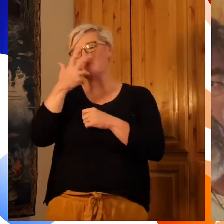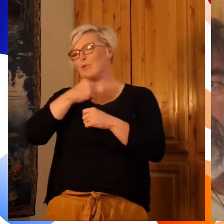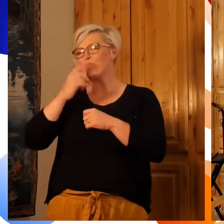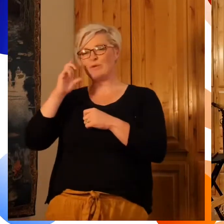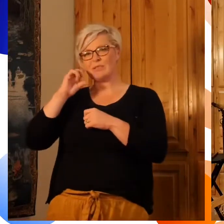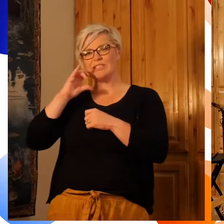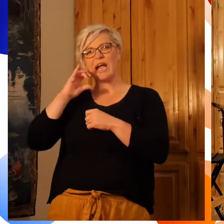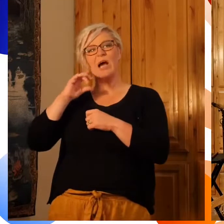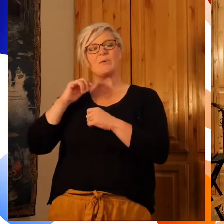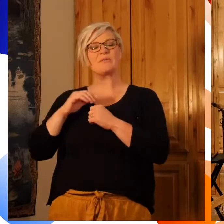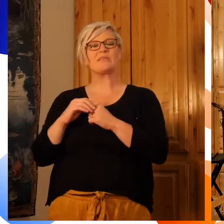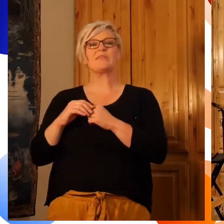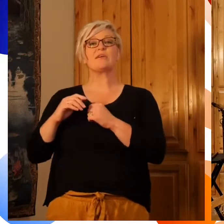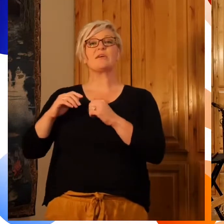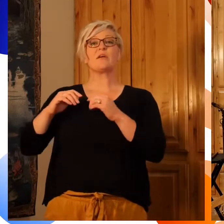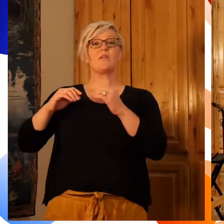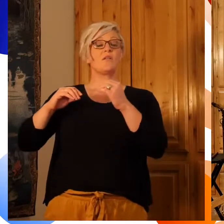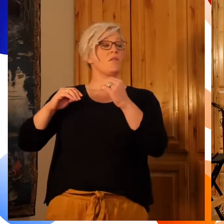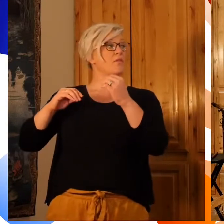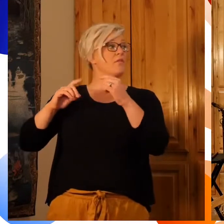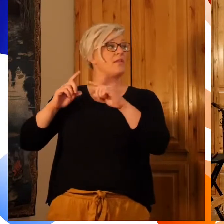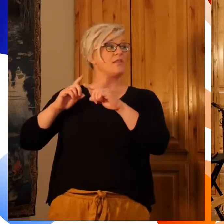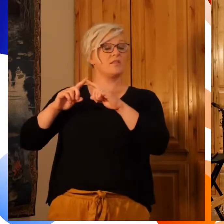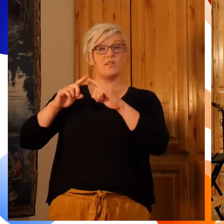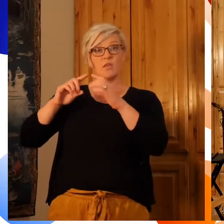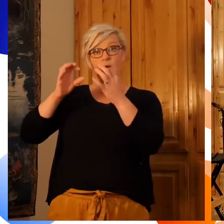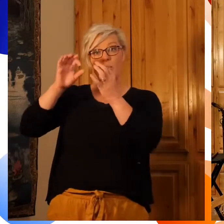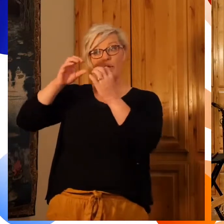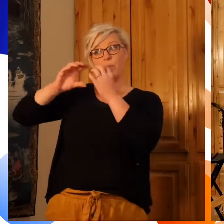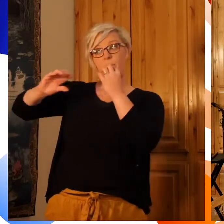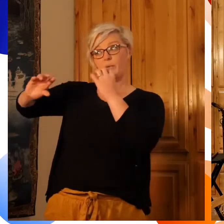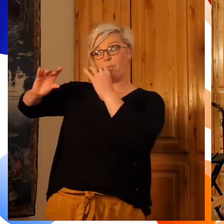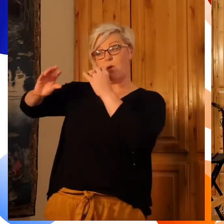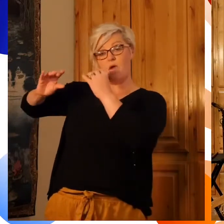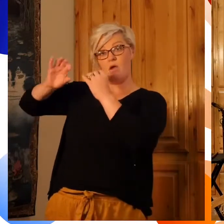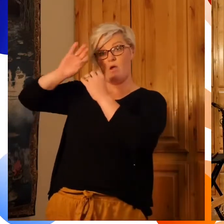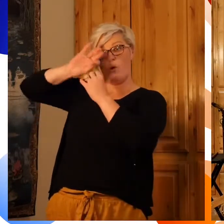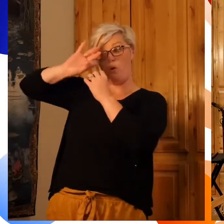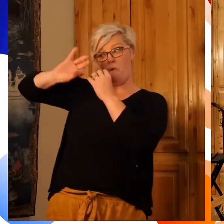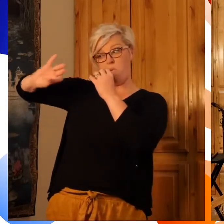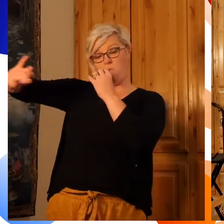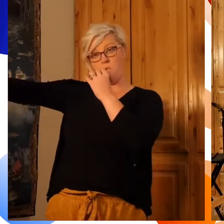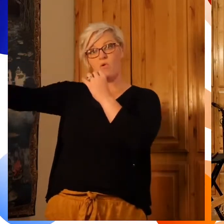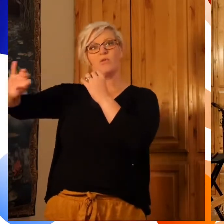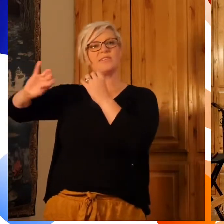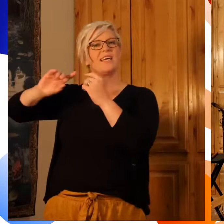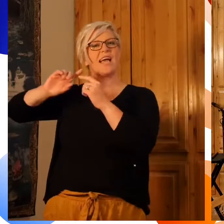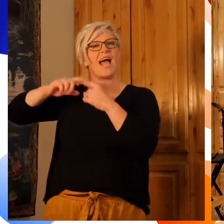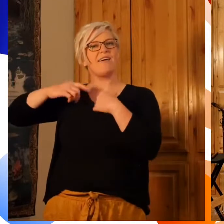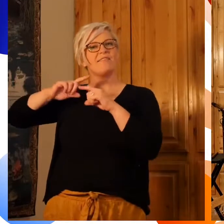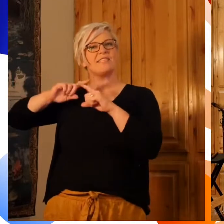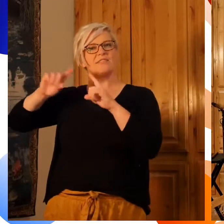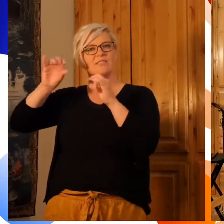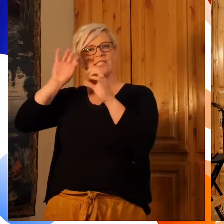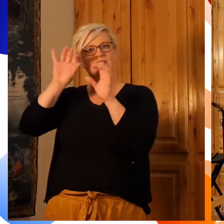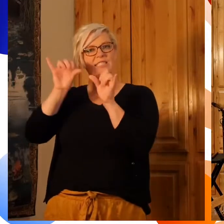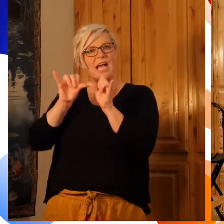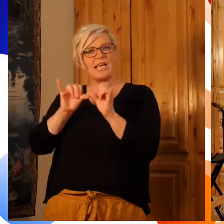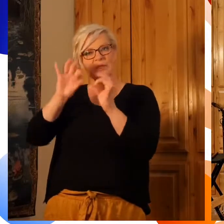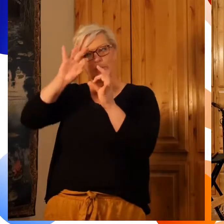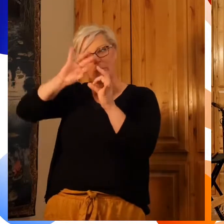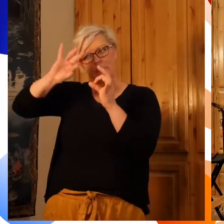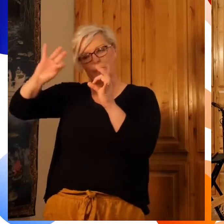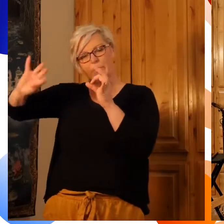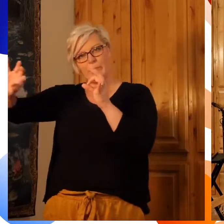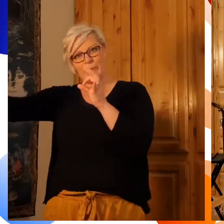these conical bores, this is what they call a Pratton design, named after Mr. Pratton for a type of flute like that. And then, of